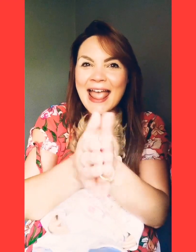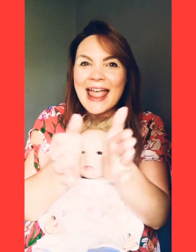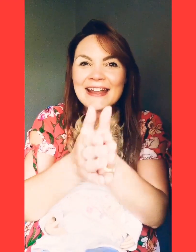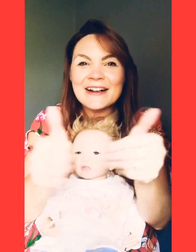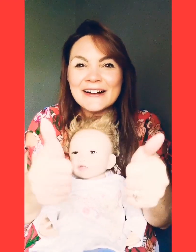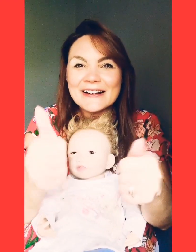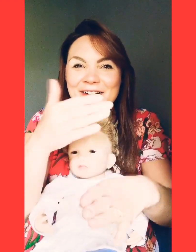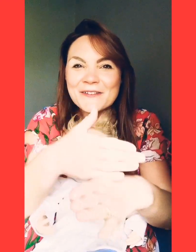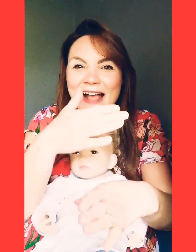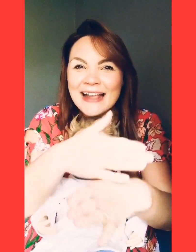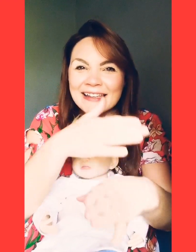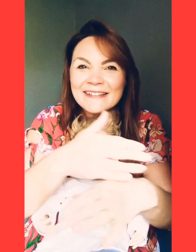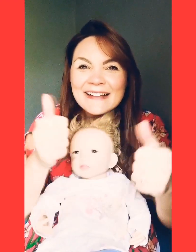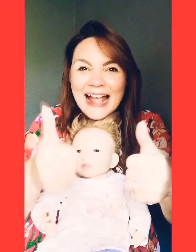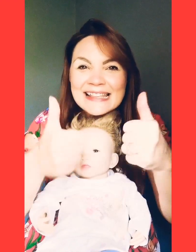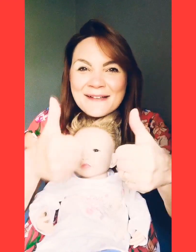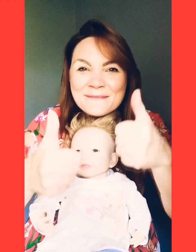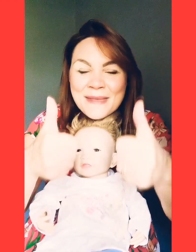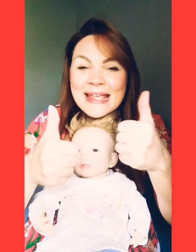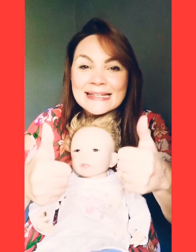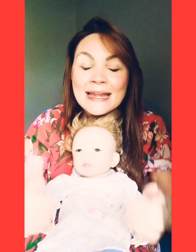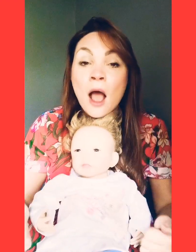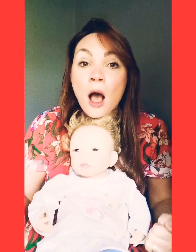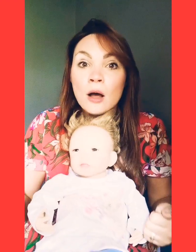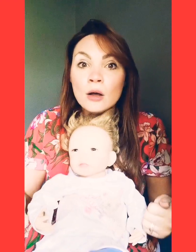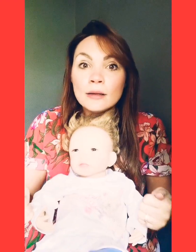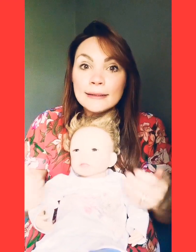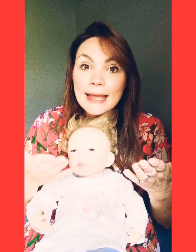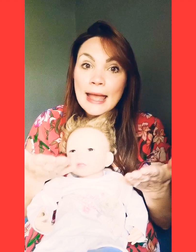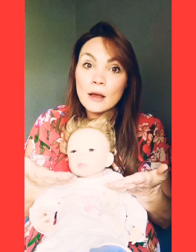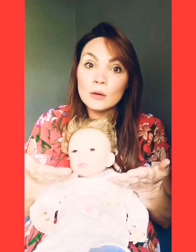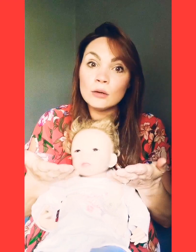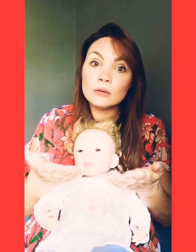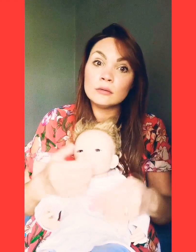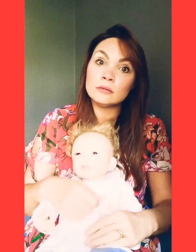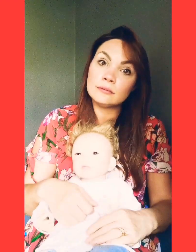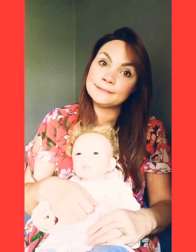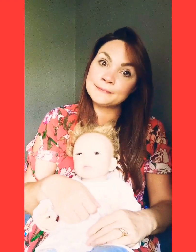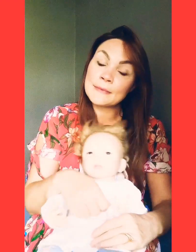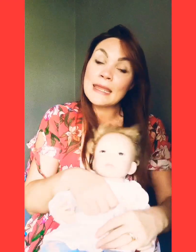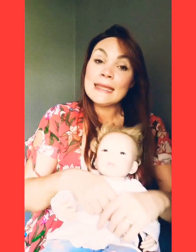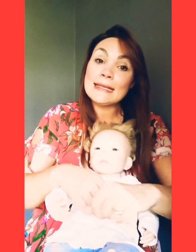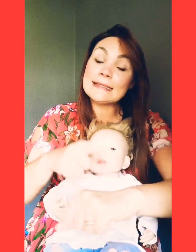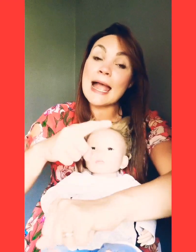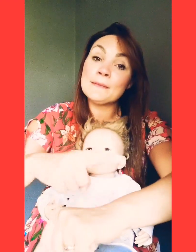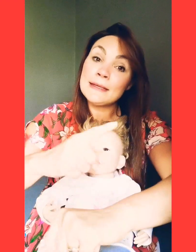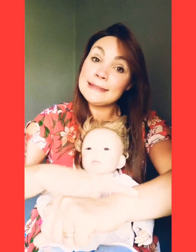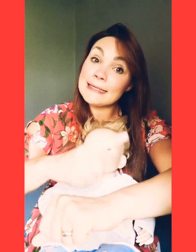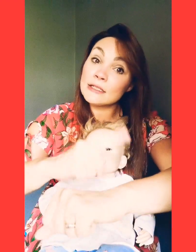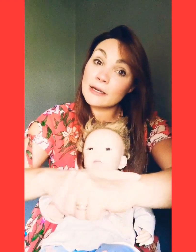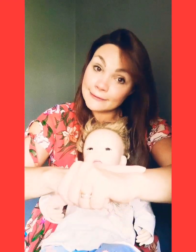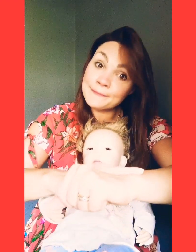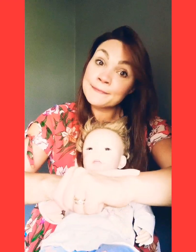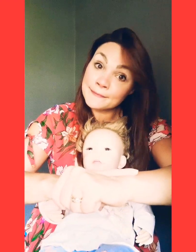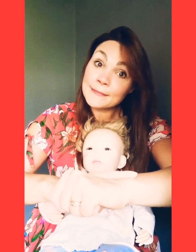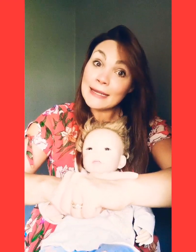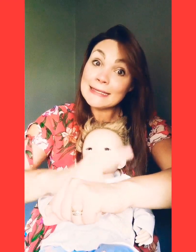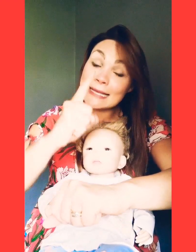Yay! Good work, you guys. Amazing. Now, it's time, tick-tock. It's